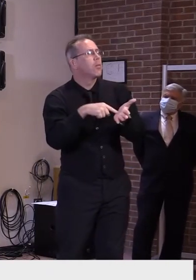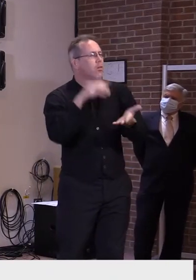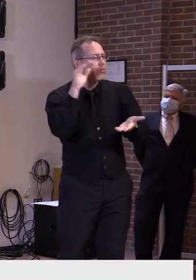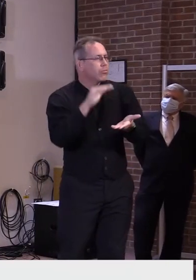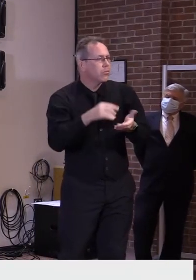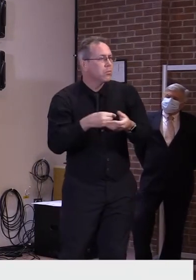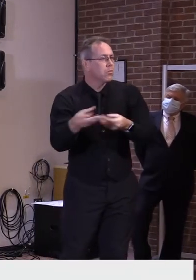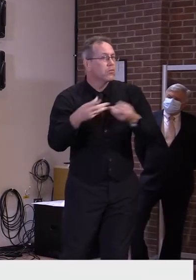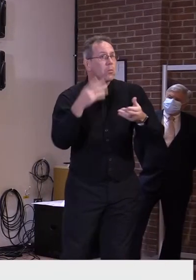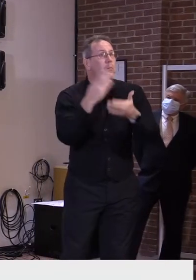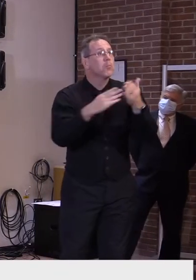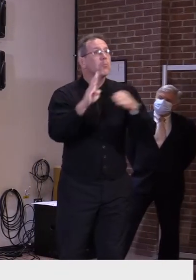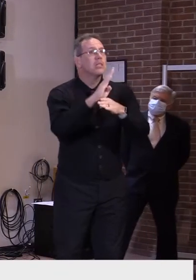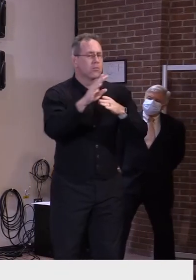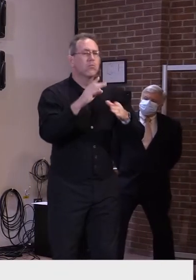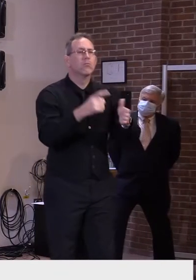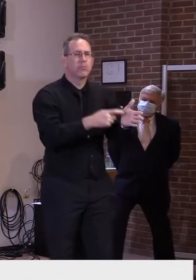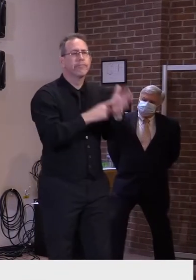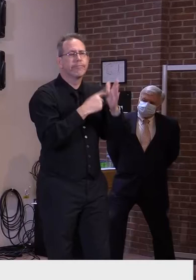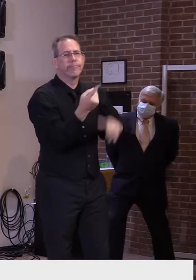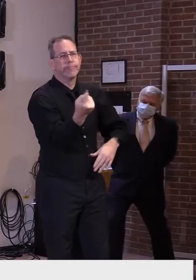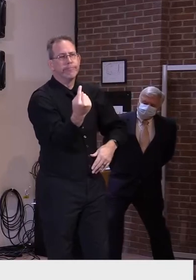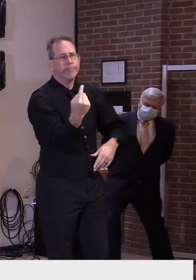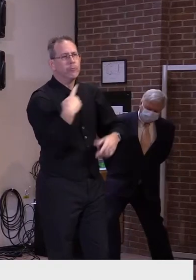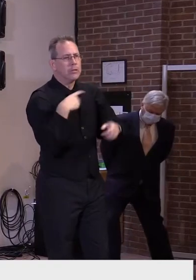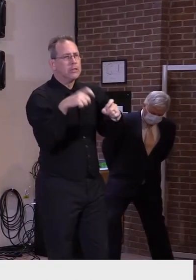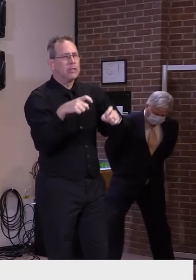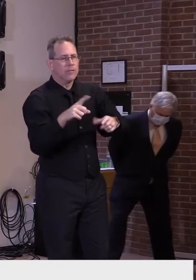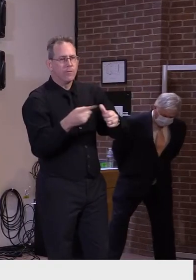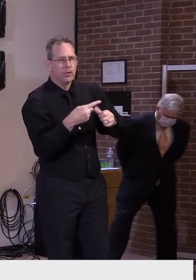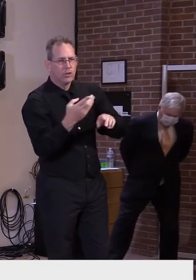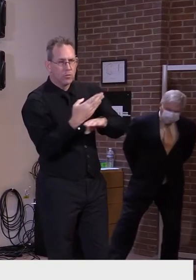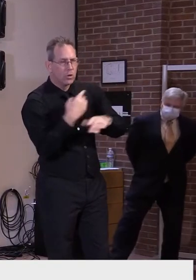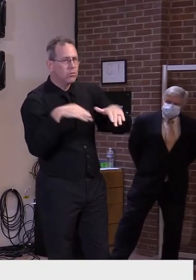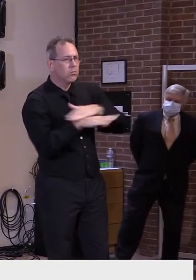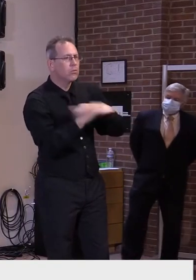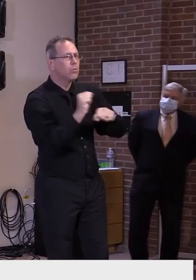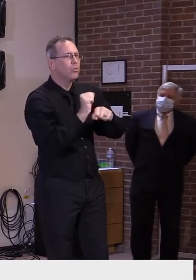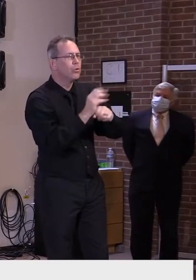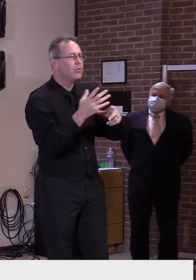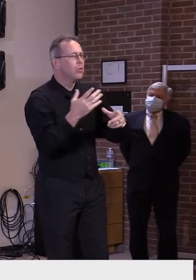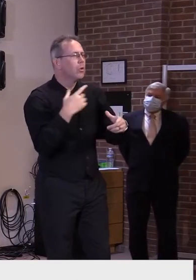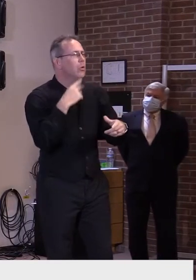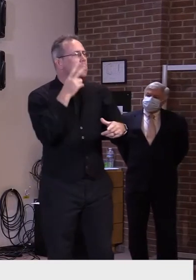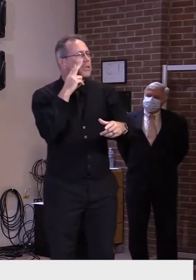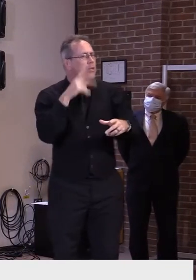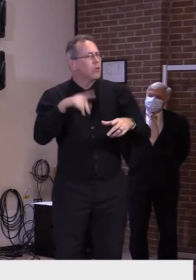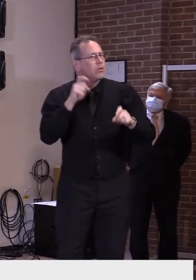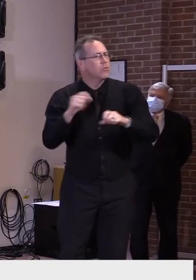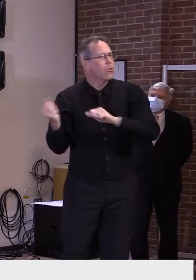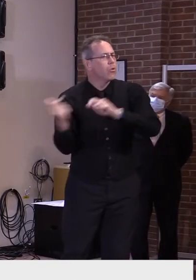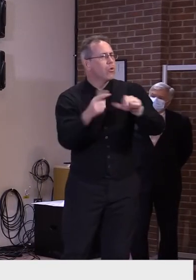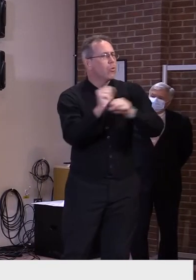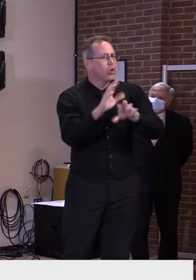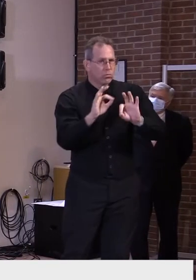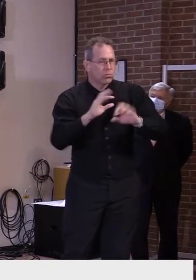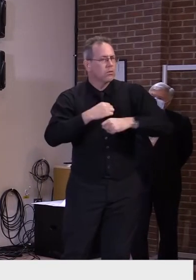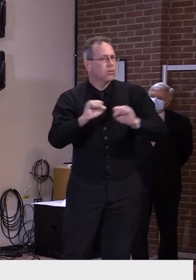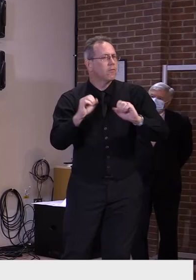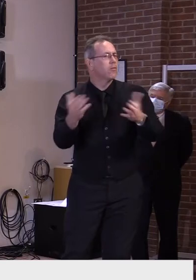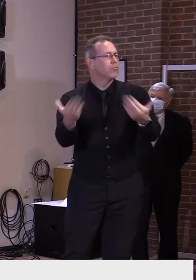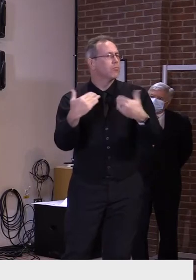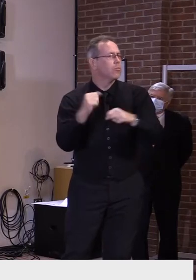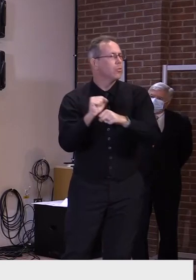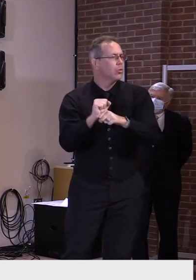this is the future. It's going to be the future until we get through this, which is going to be, you know, months, maybe